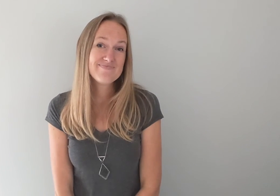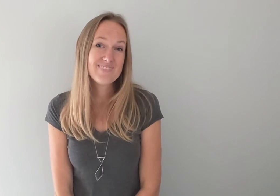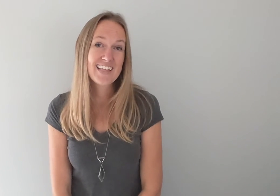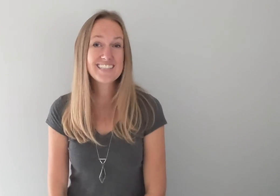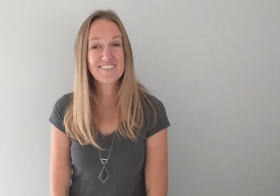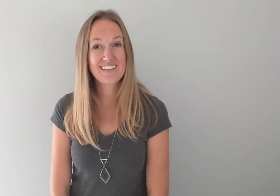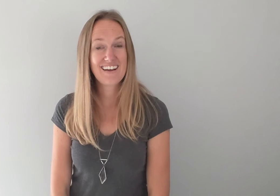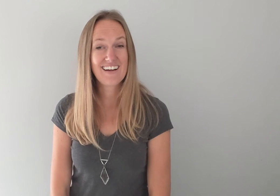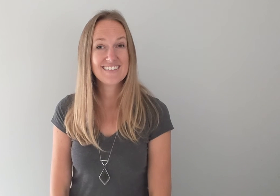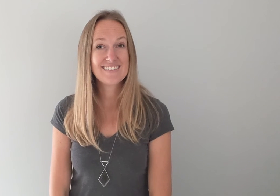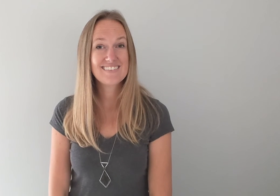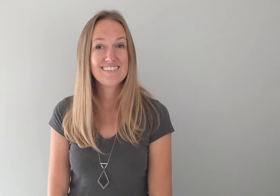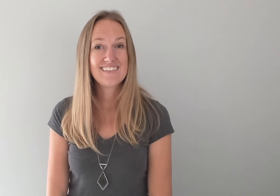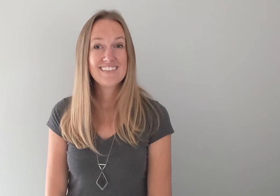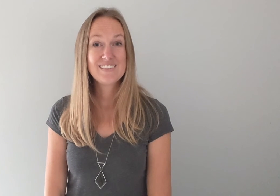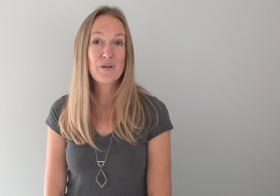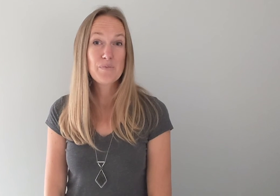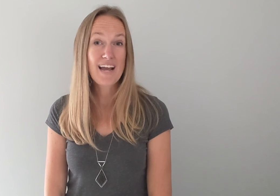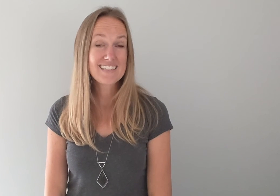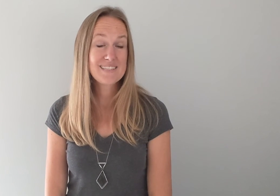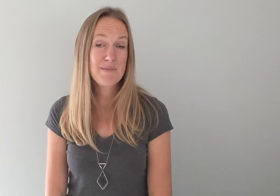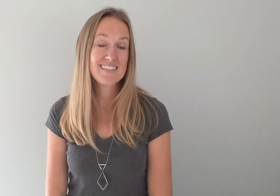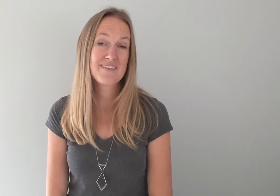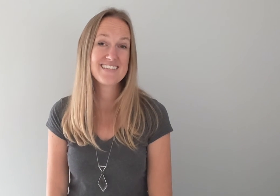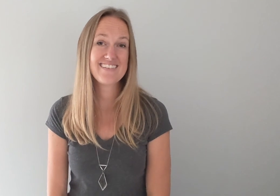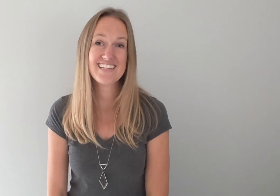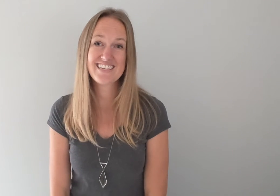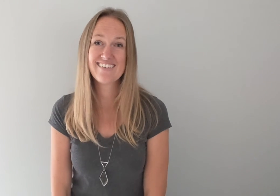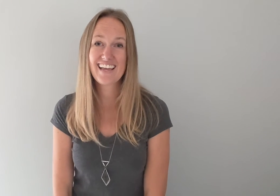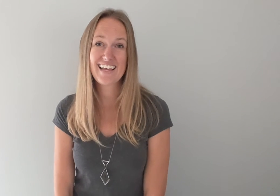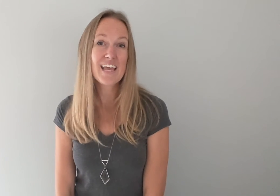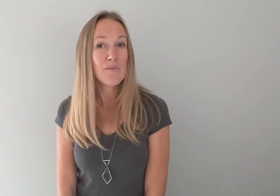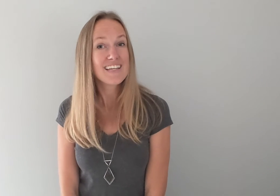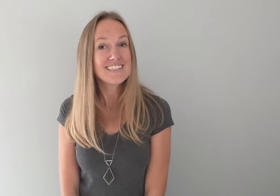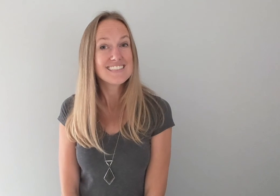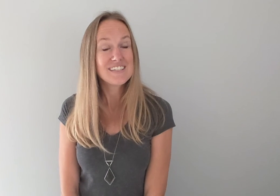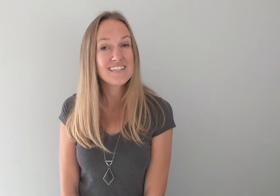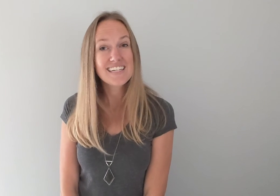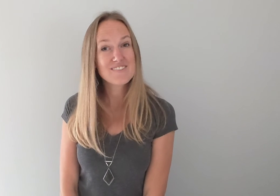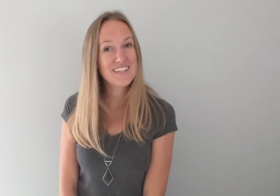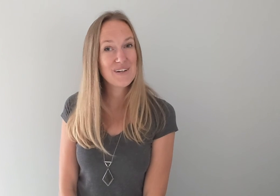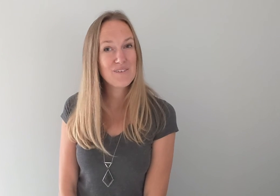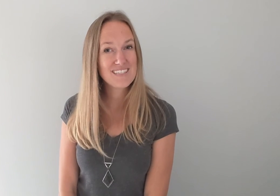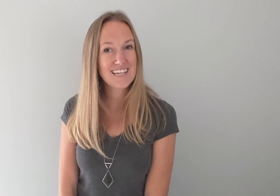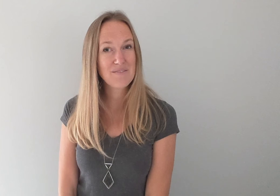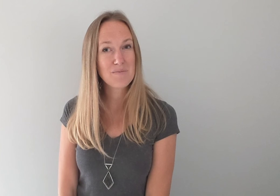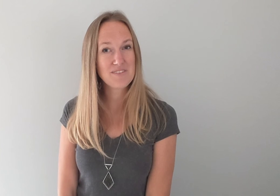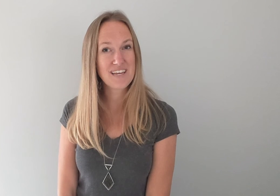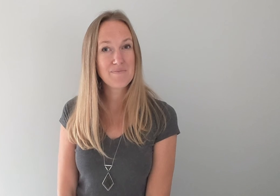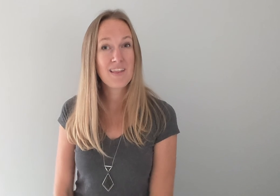And that's everything, guys. So practice as many times as you need to, and I can't wait to see you at the next video when we sign with the music. I